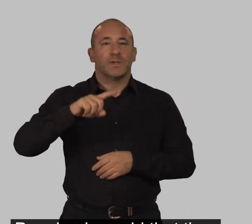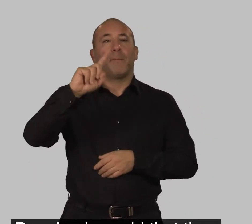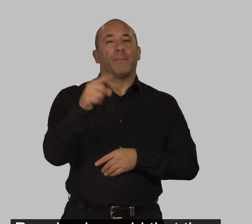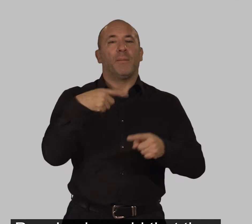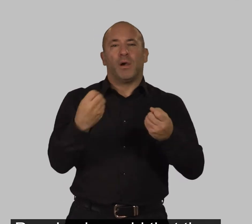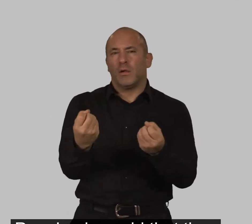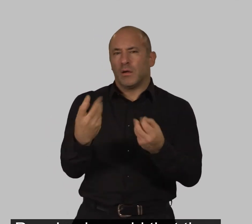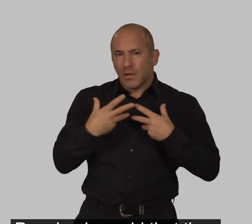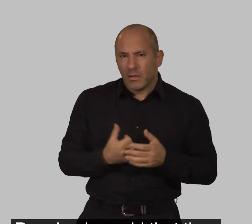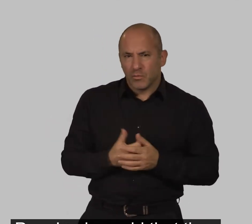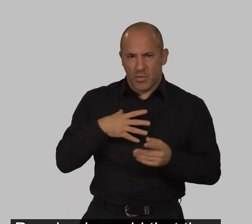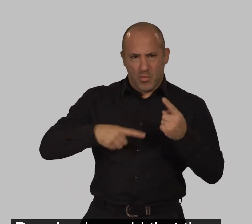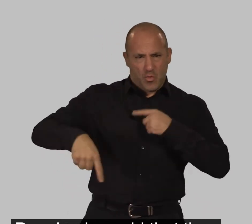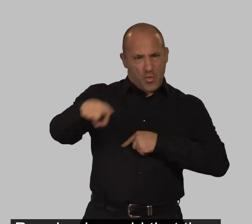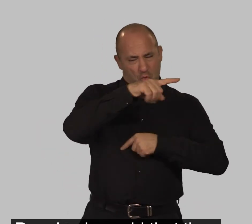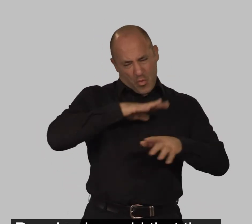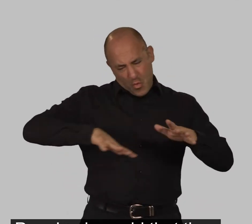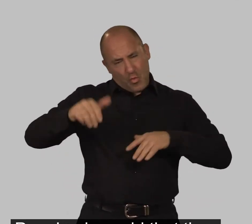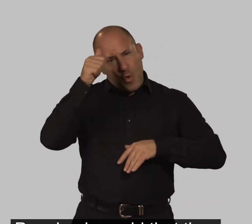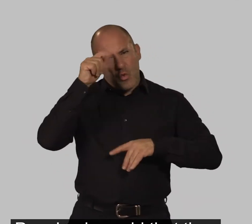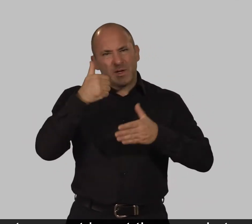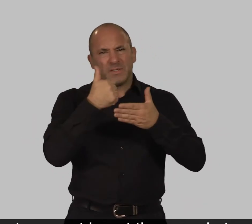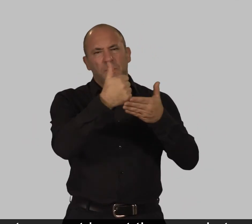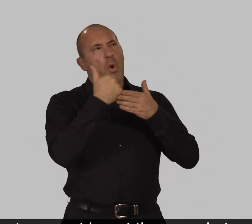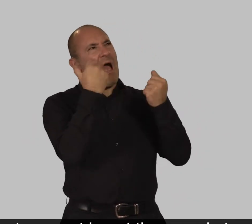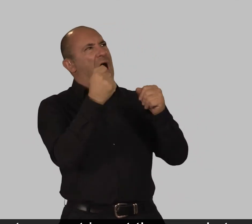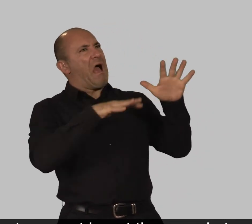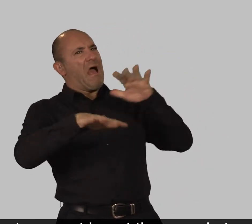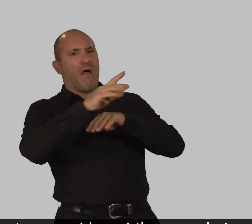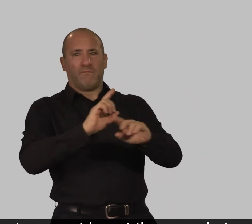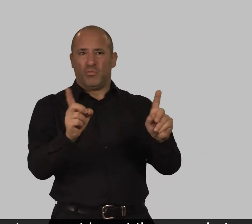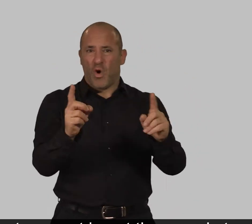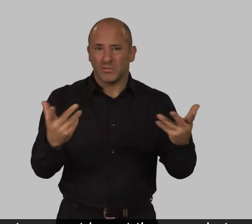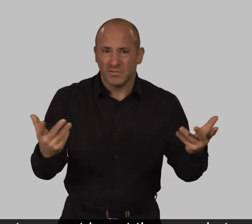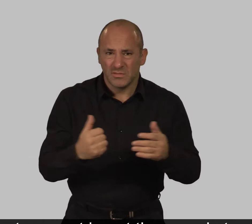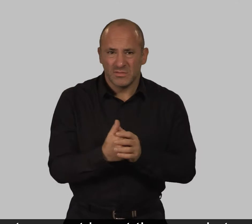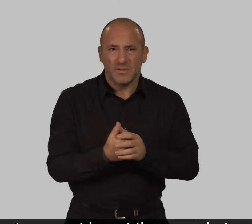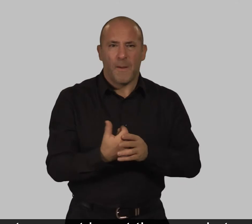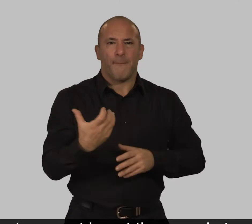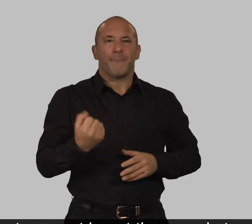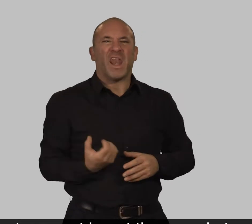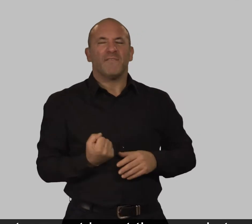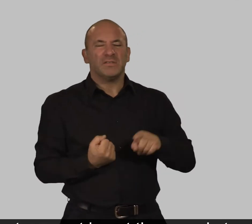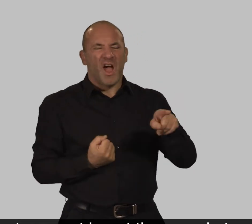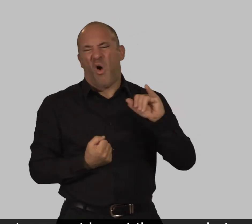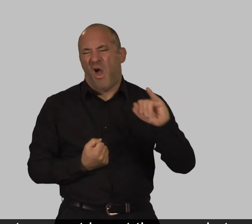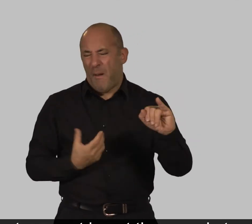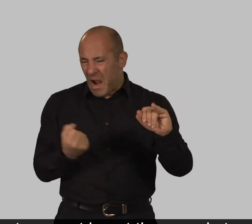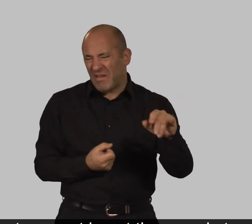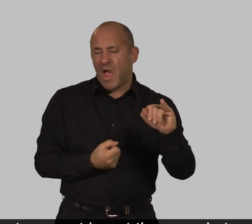People also said that they wanted everyone to know what support is out there and stop benefits being seen as a bad